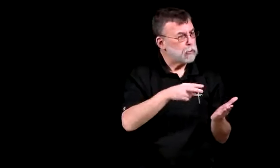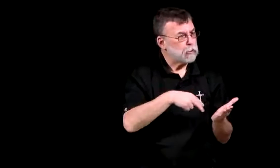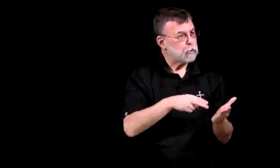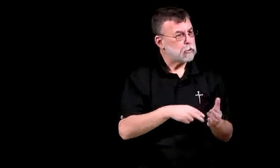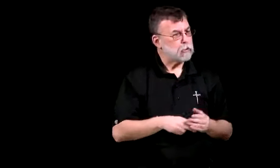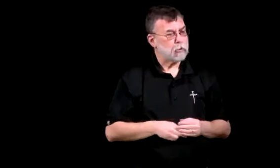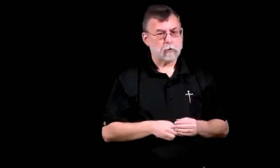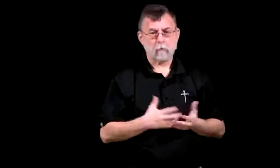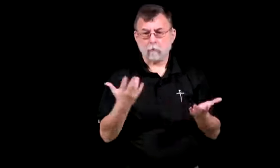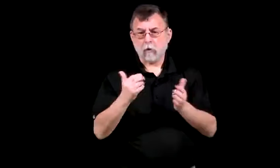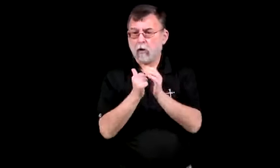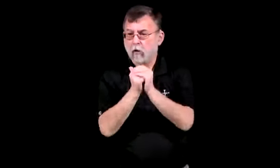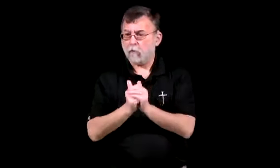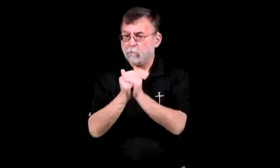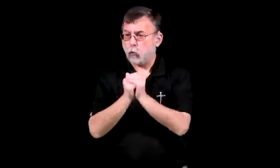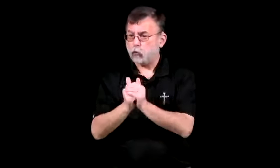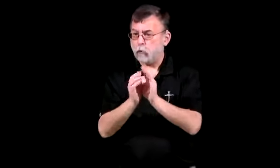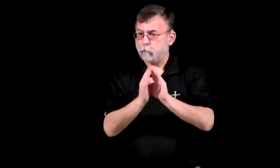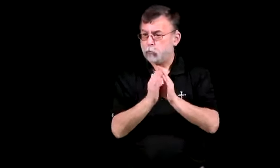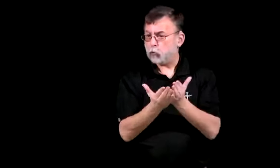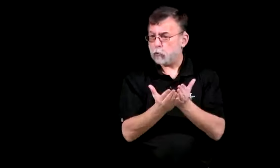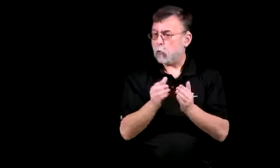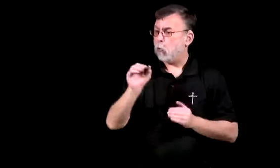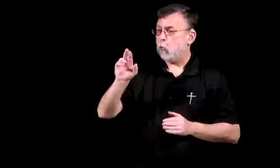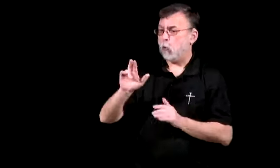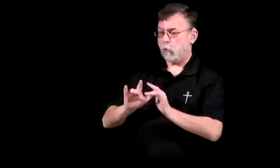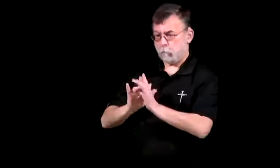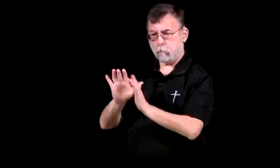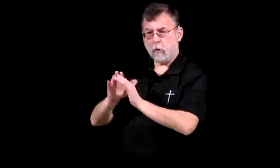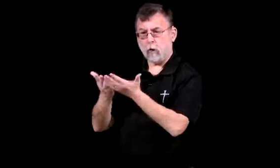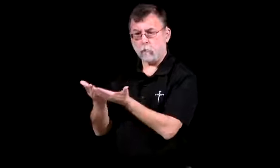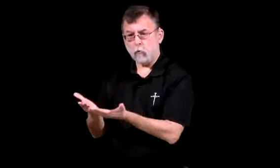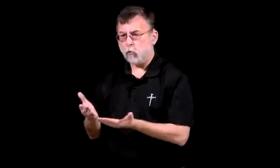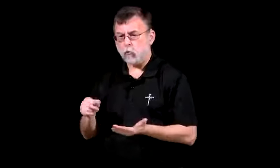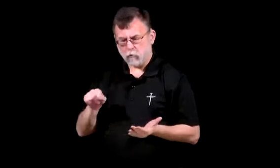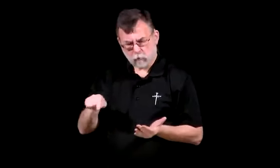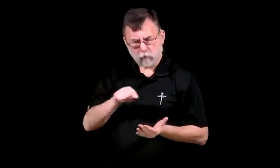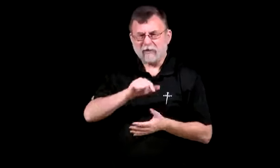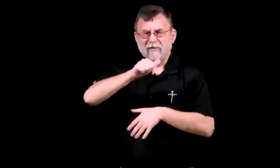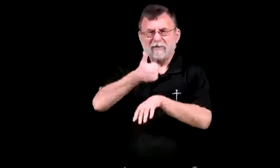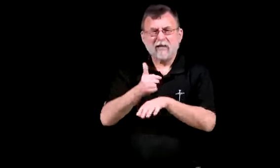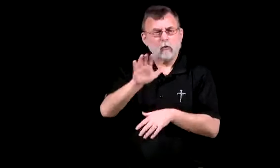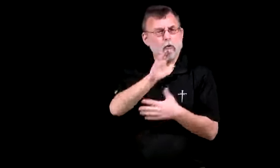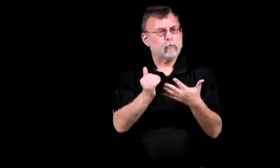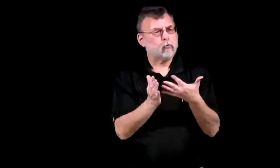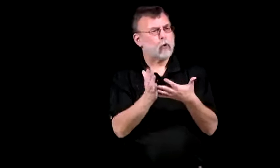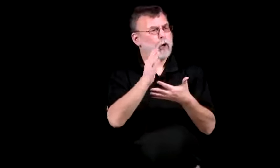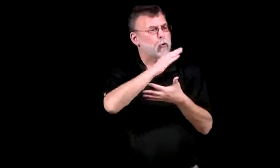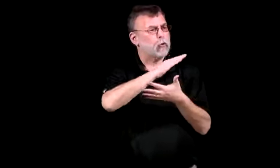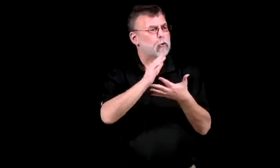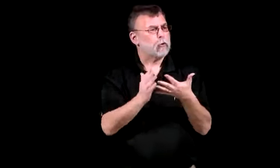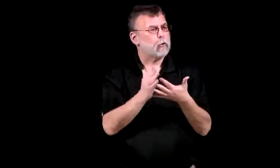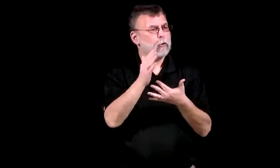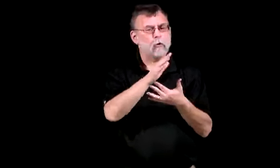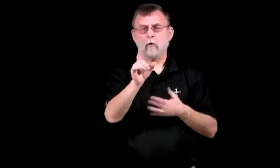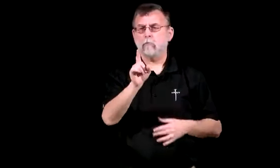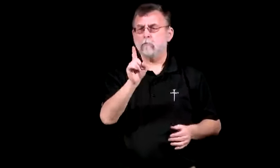maybe on your own time reading the Bible, or worshiping, or having a worship book. So set your priorities,